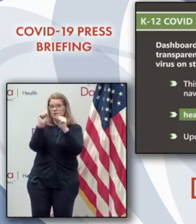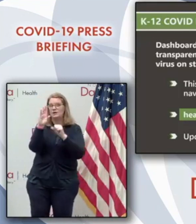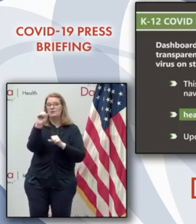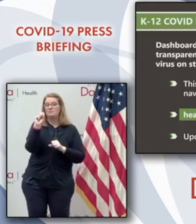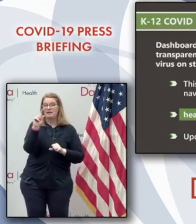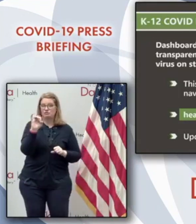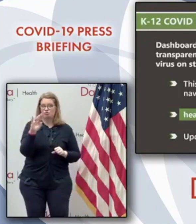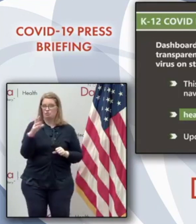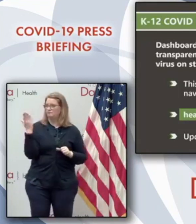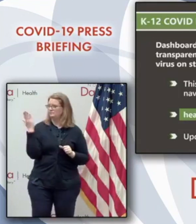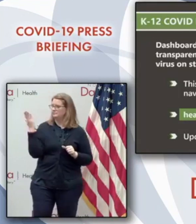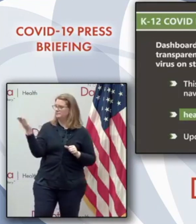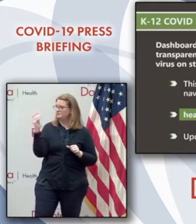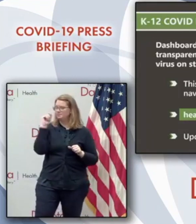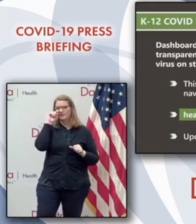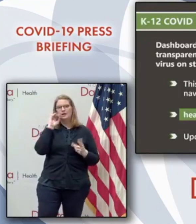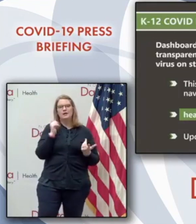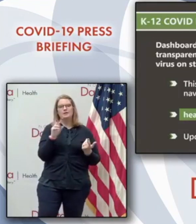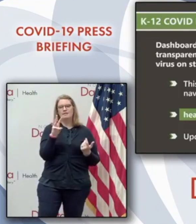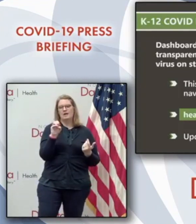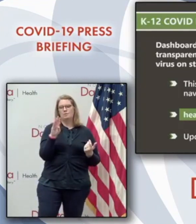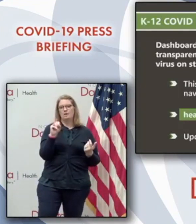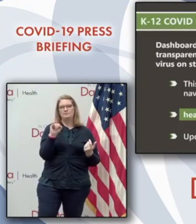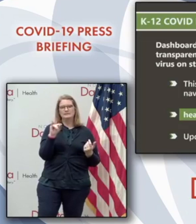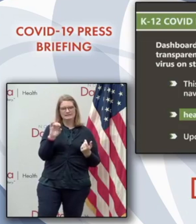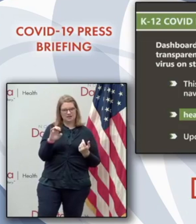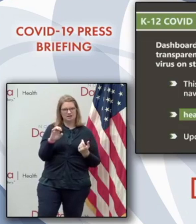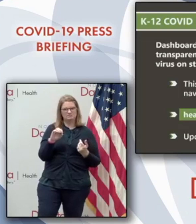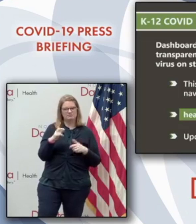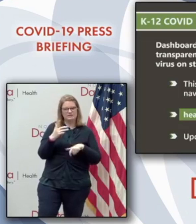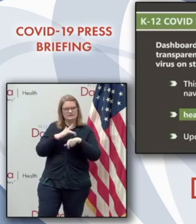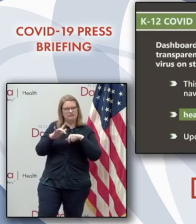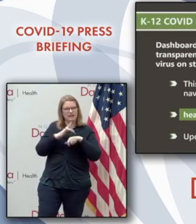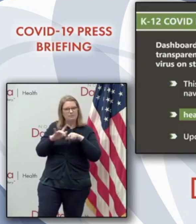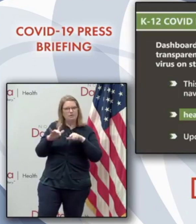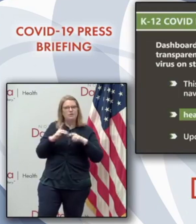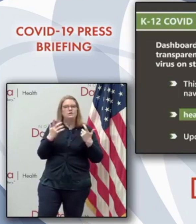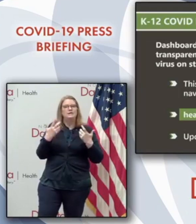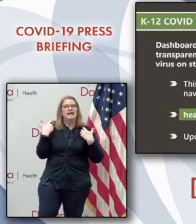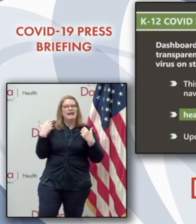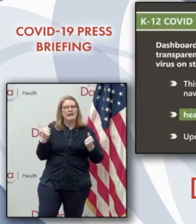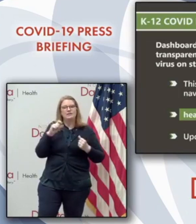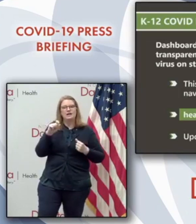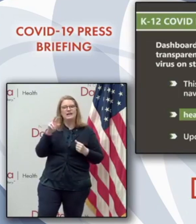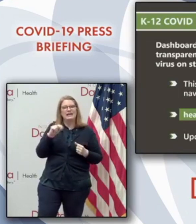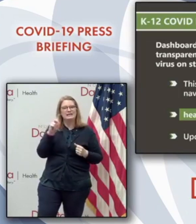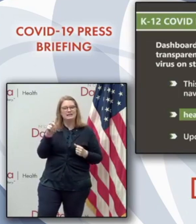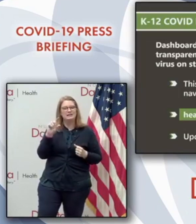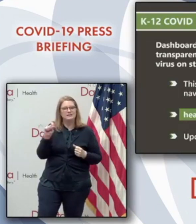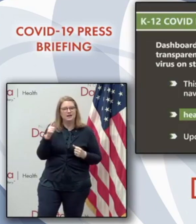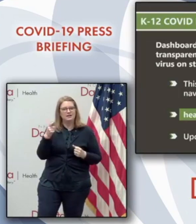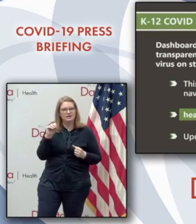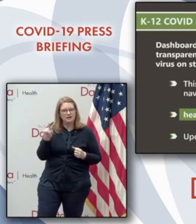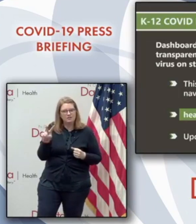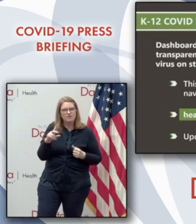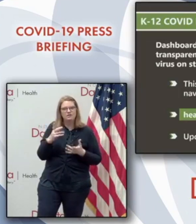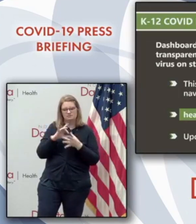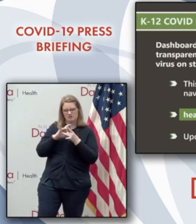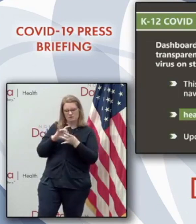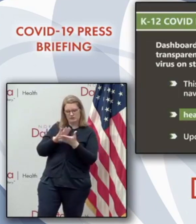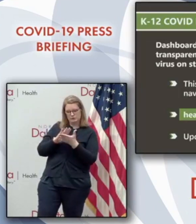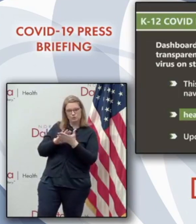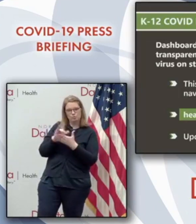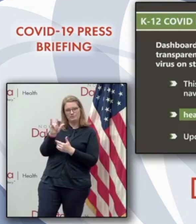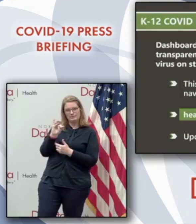leadership. And that website is going to be available at the health.nd.gov under the schools link.